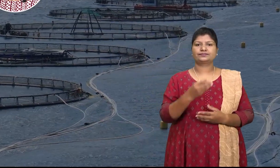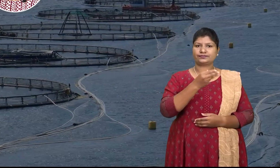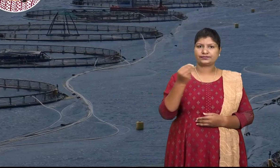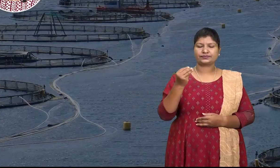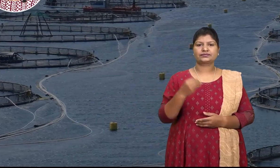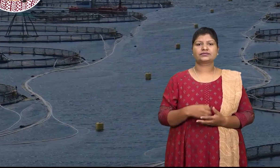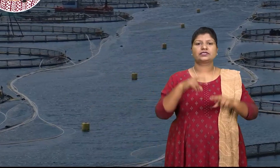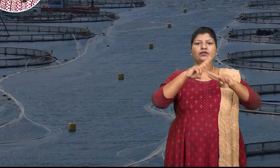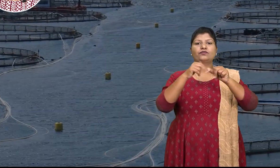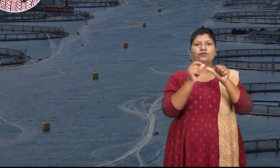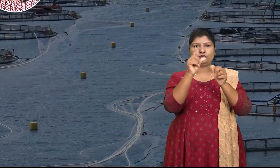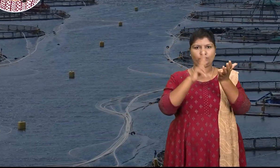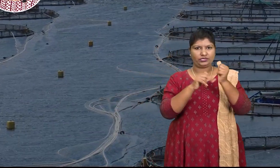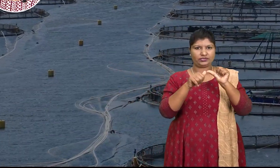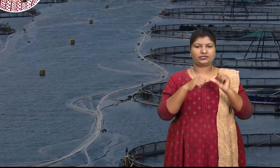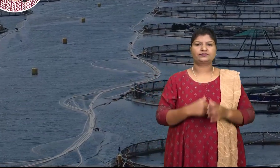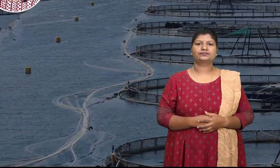and the fauna